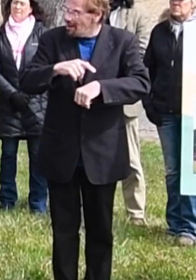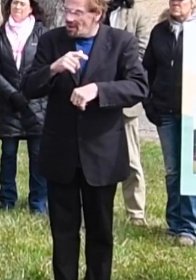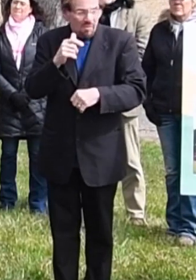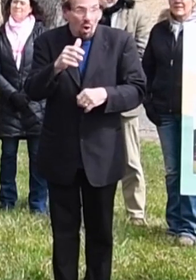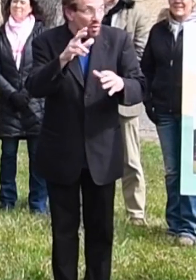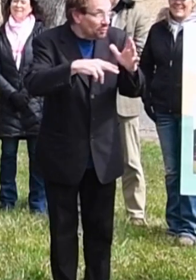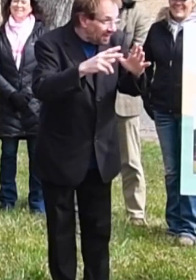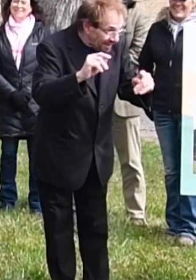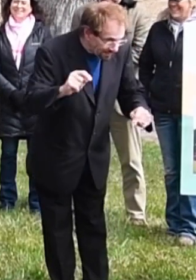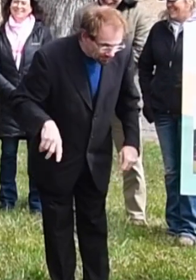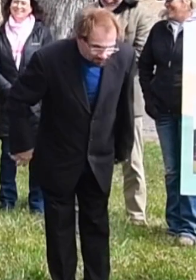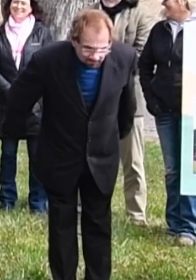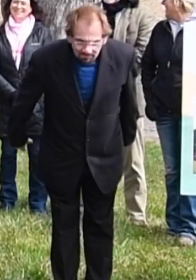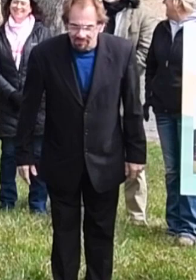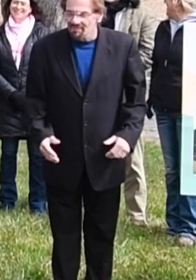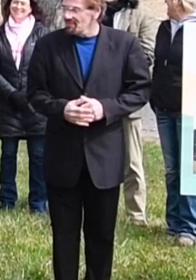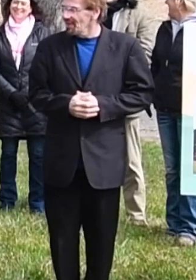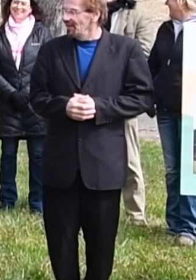read it.